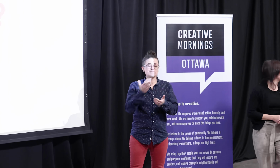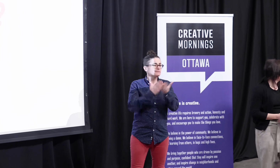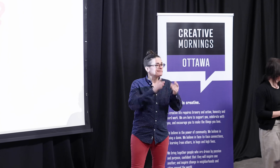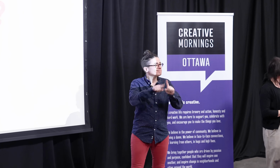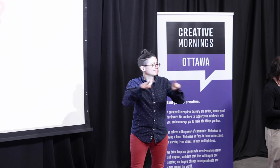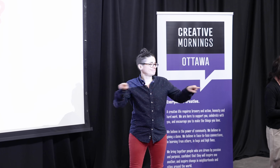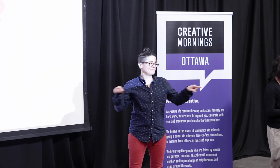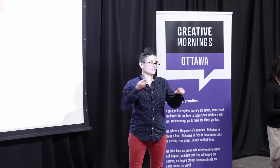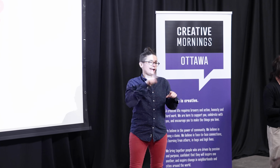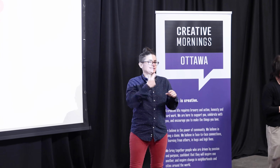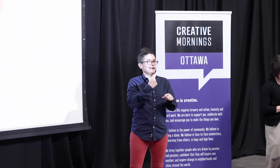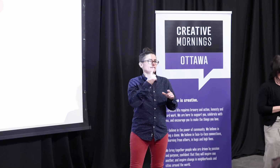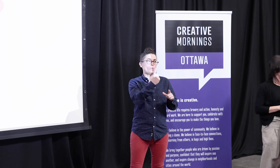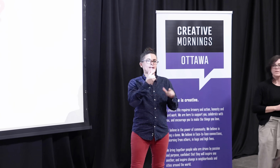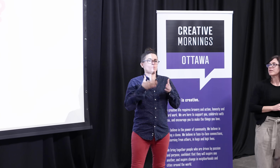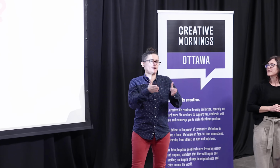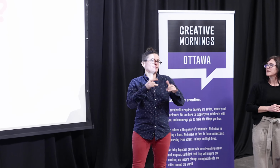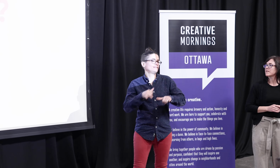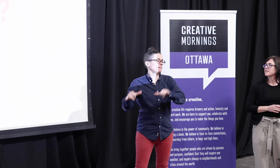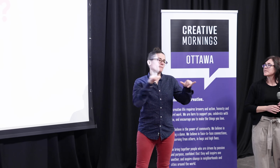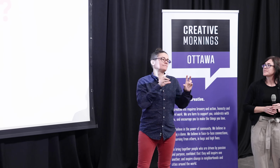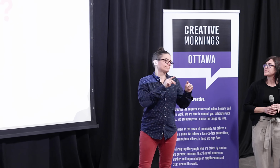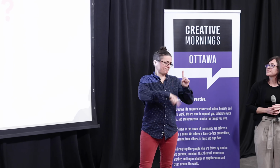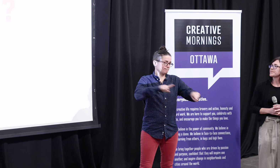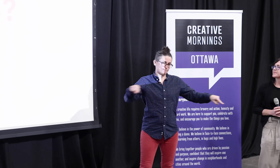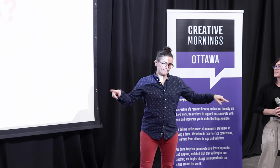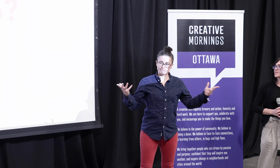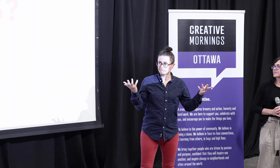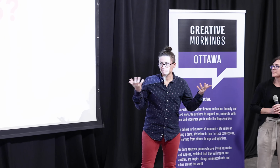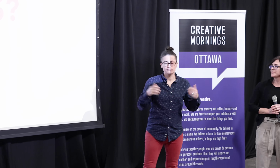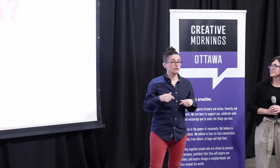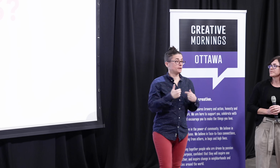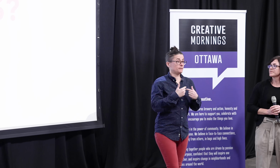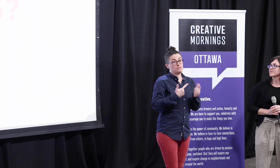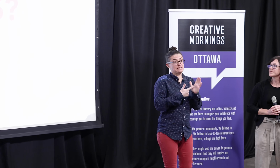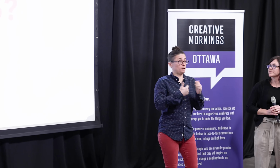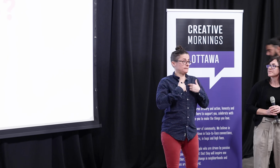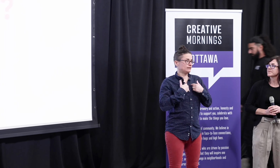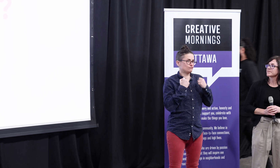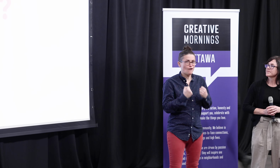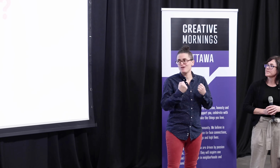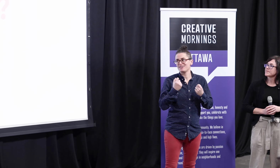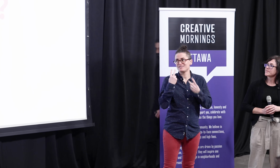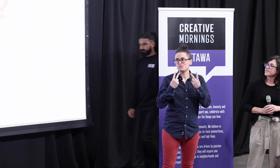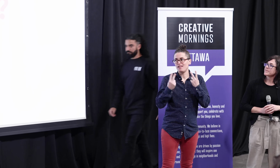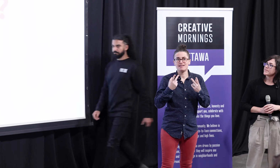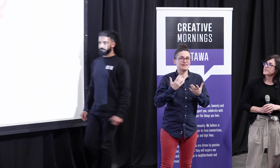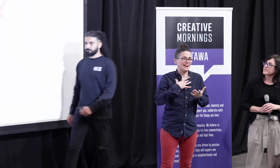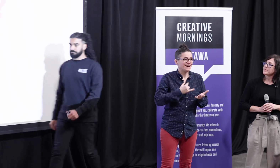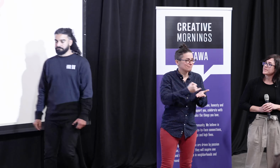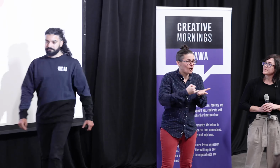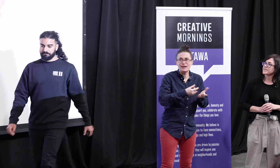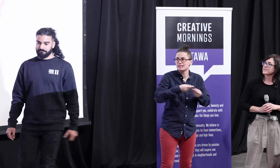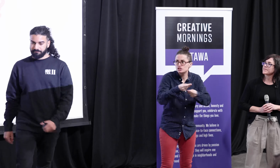There's a lot of options, I think, to answer your question. And I don't think that it's a one size fits all. It really depends on who you're communicating with.